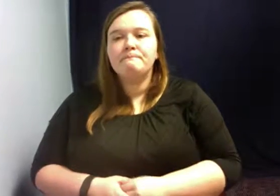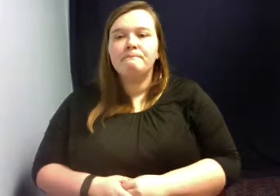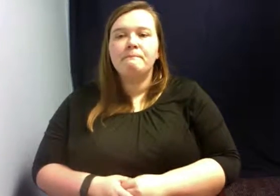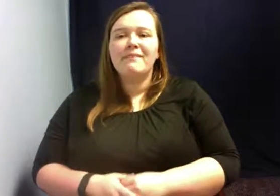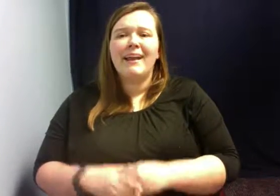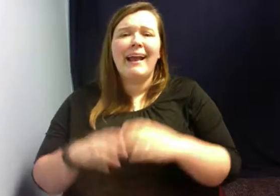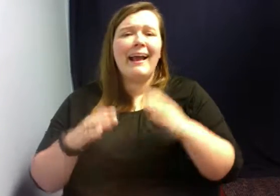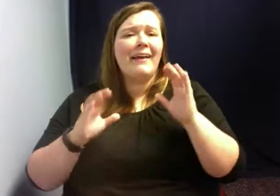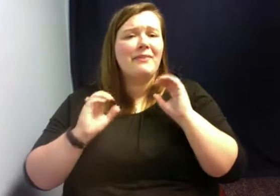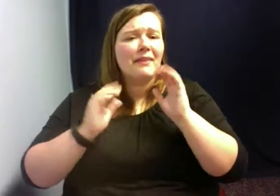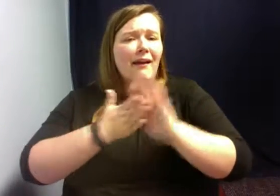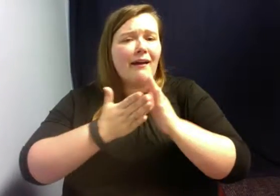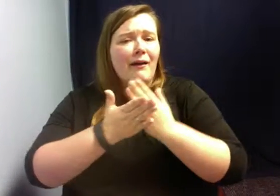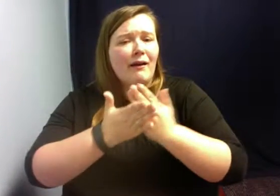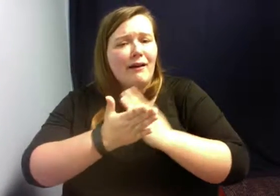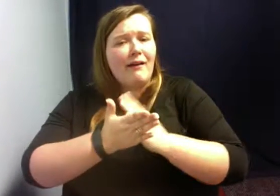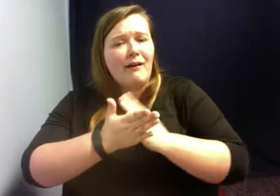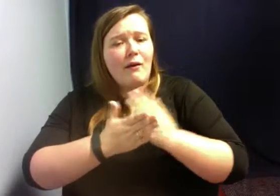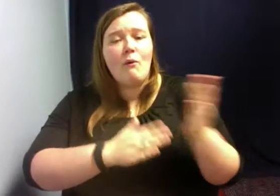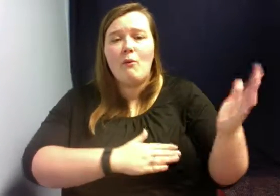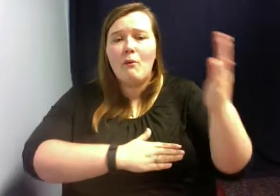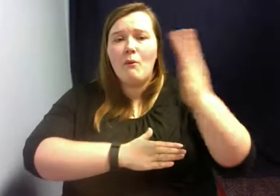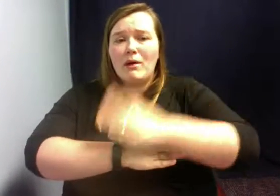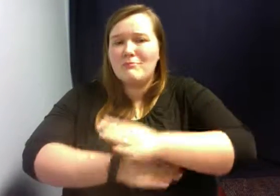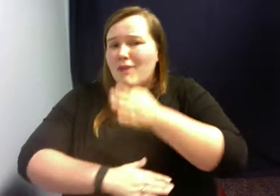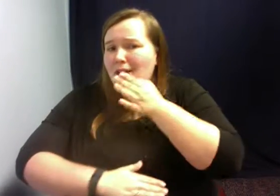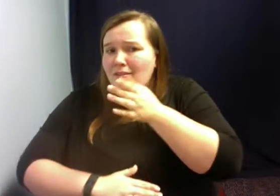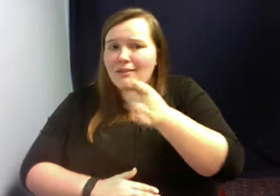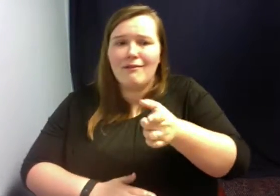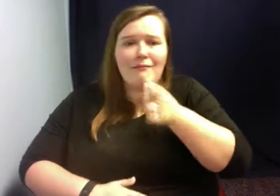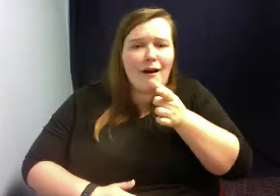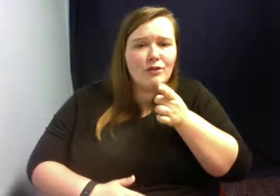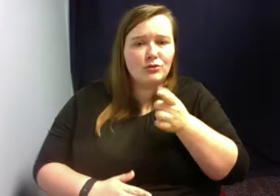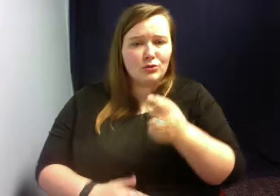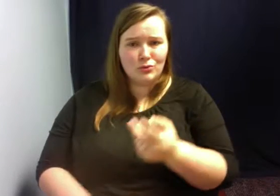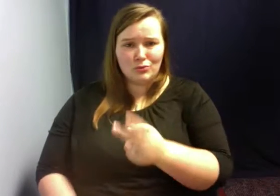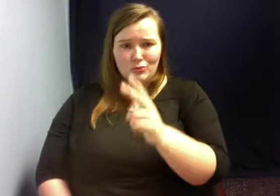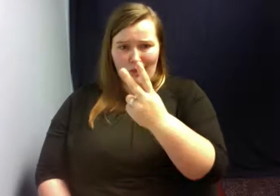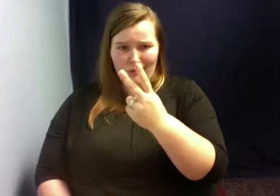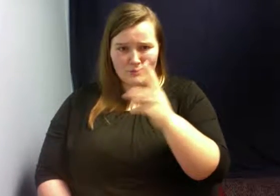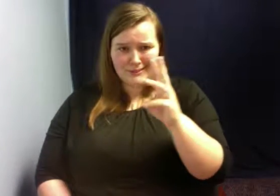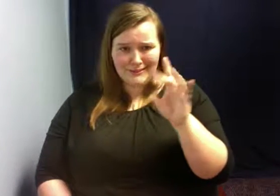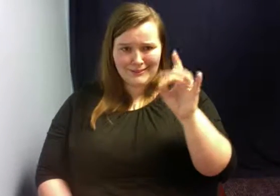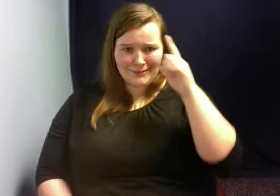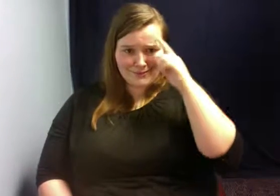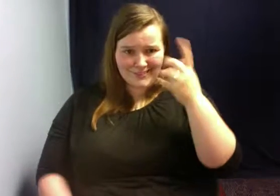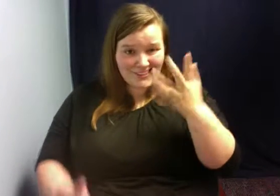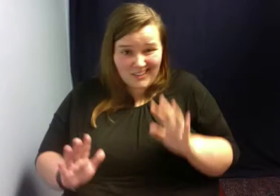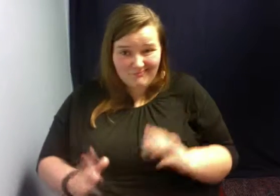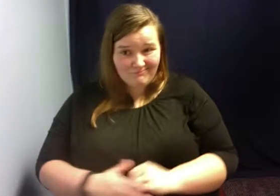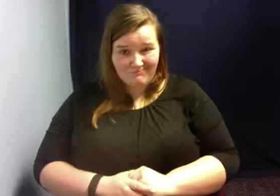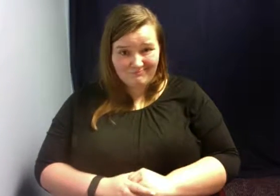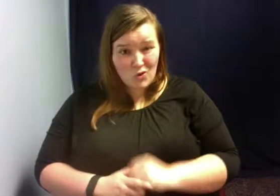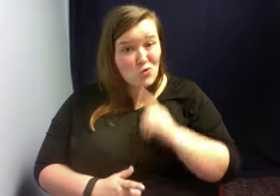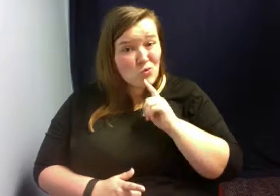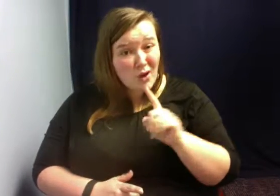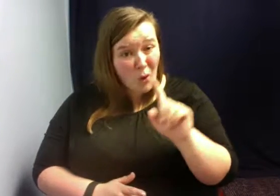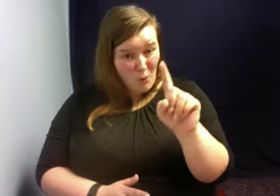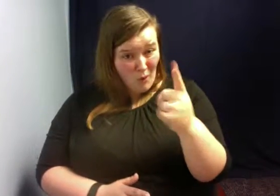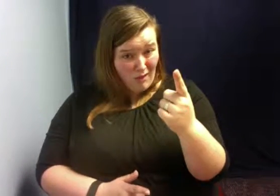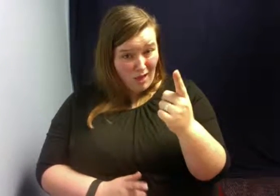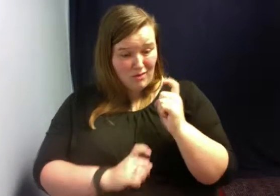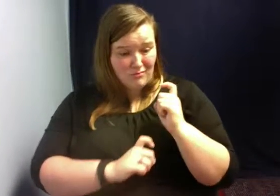for thousands of kids, breakfast and lunch, with only $2.68 per lunch, with only about $1 of that actually going